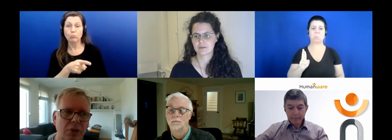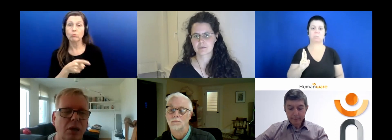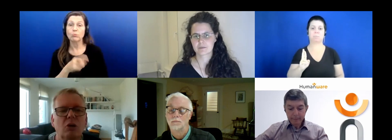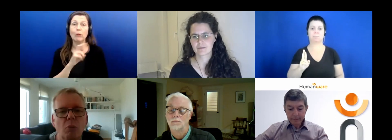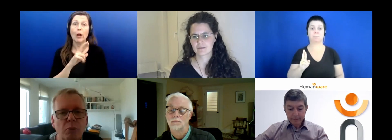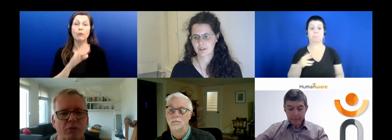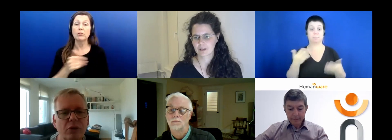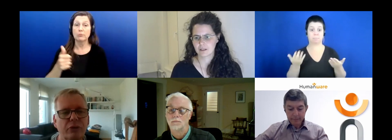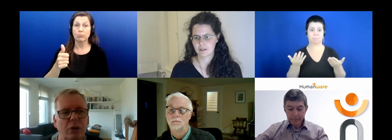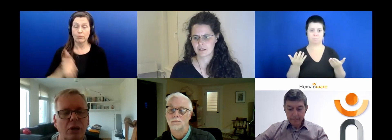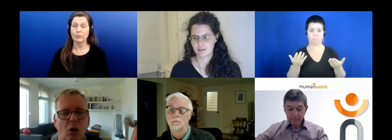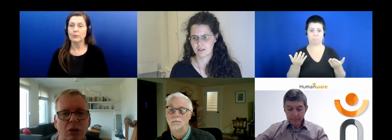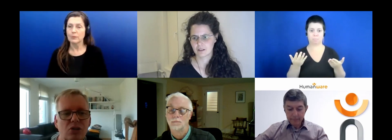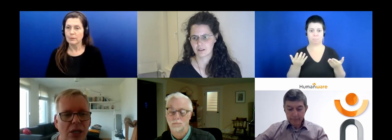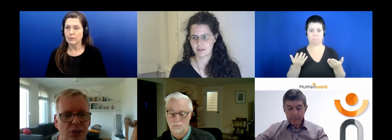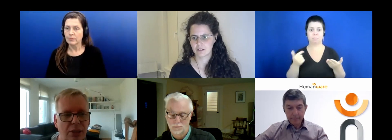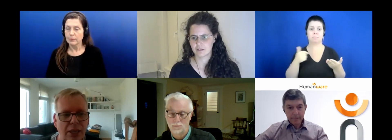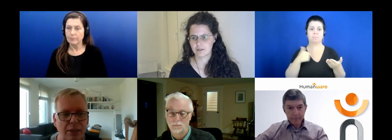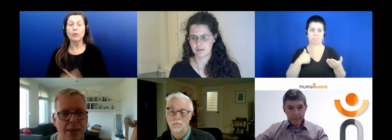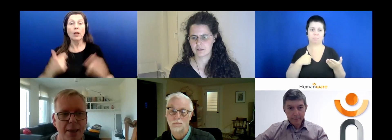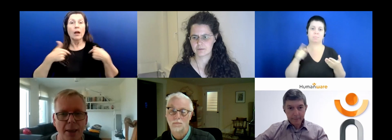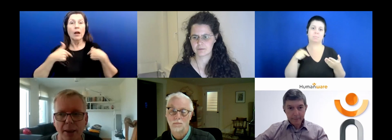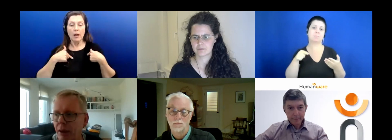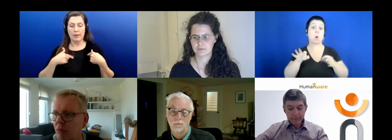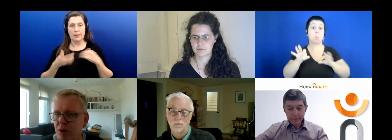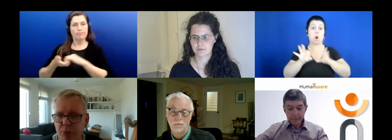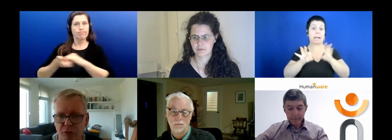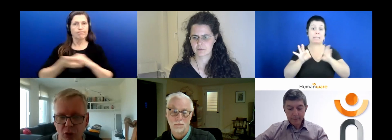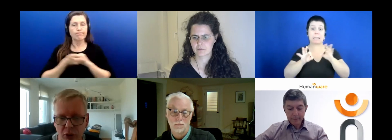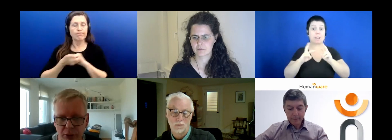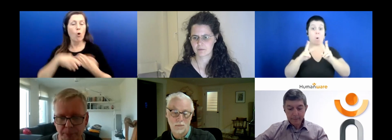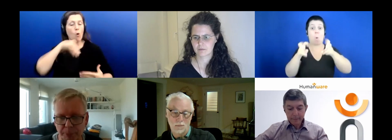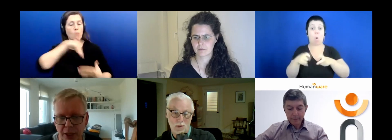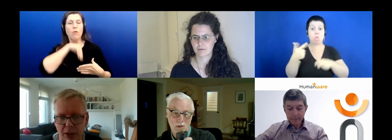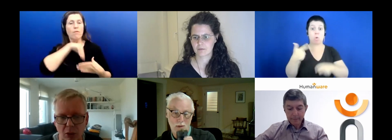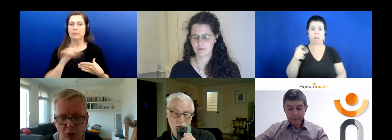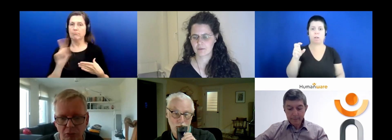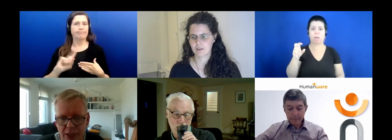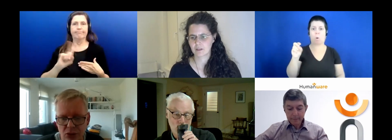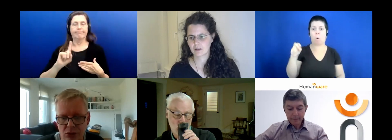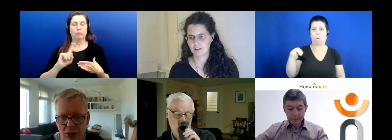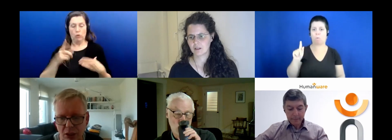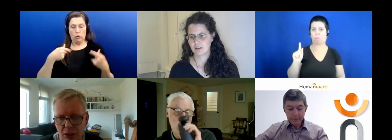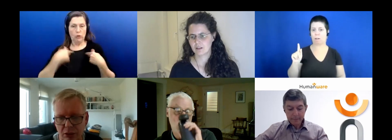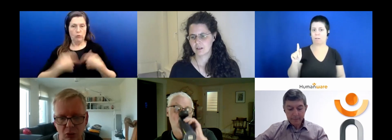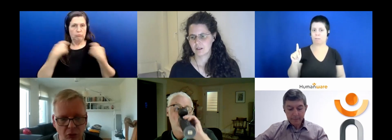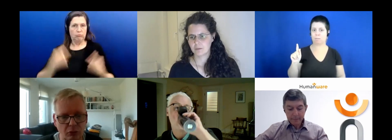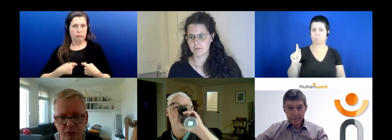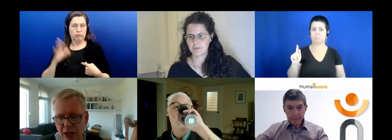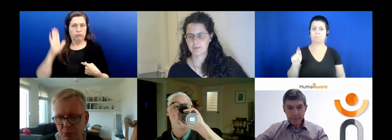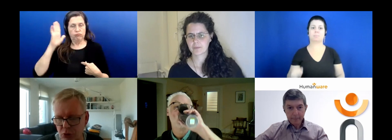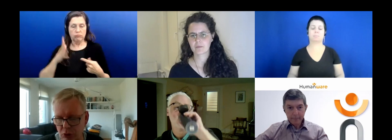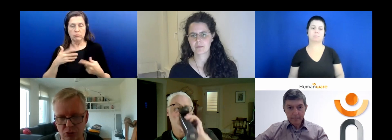Actually, we are a non-profit organization, and we prefer always not